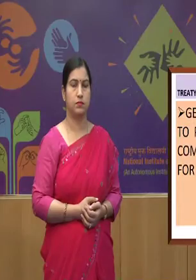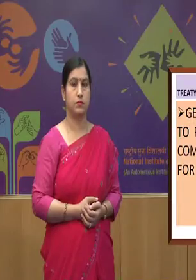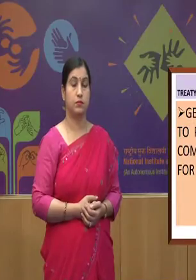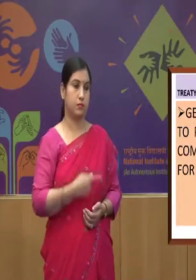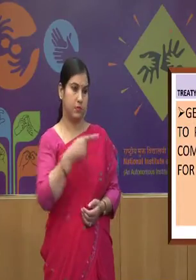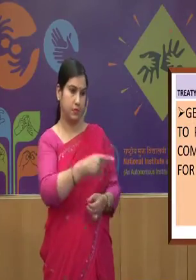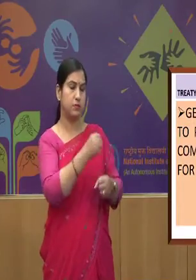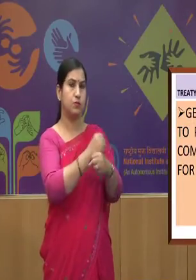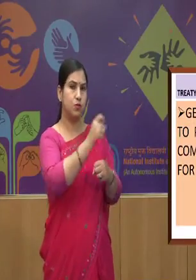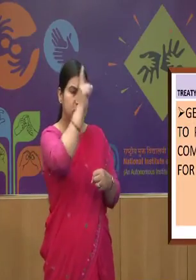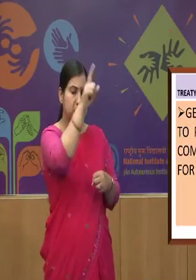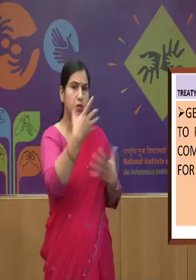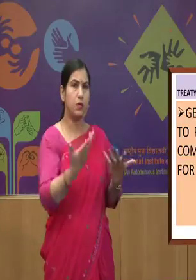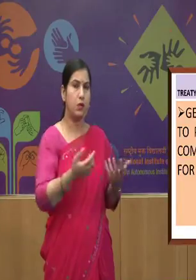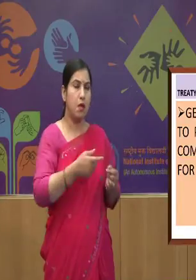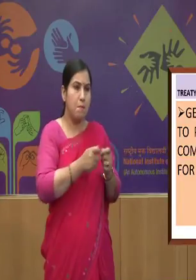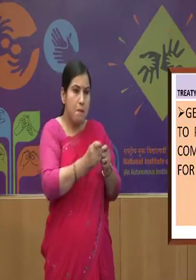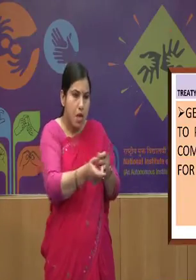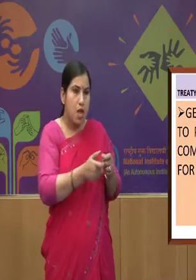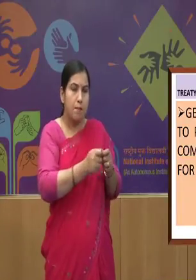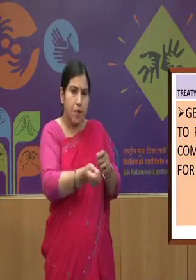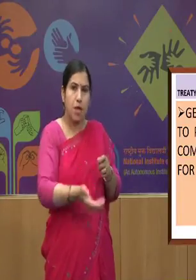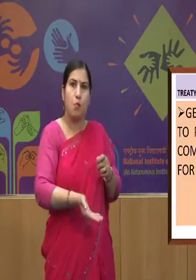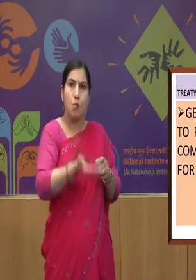She had to pay large amount of money as compensation.